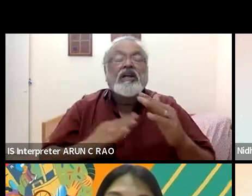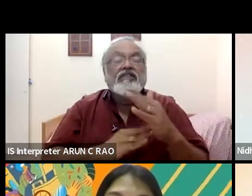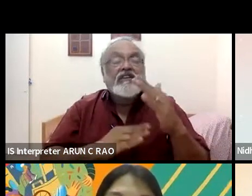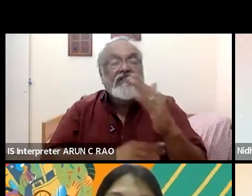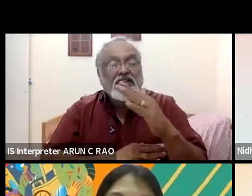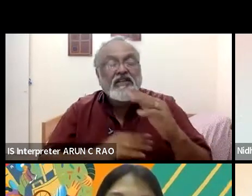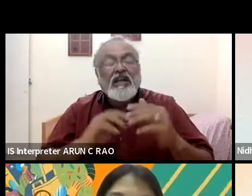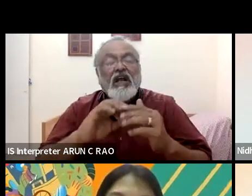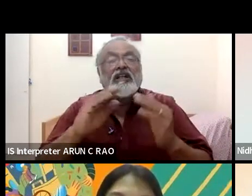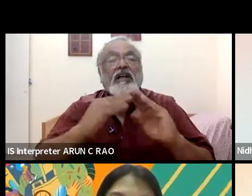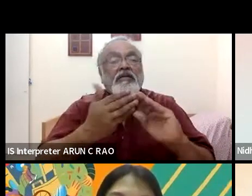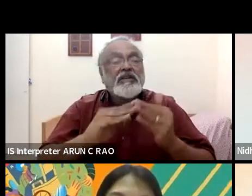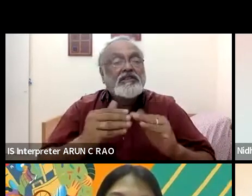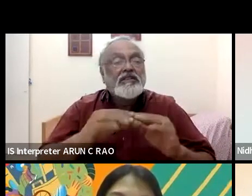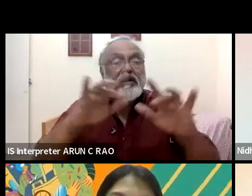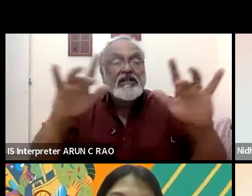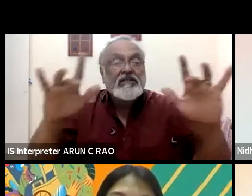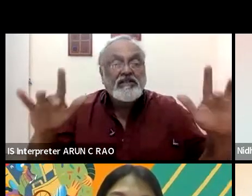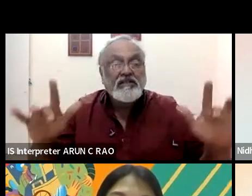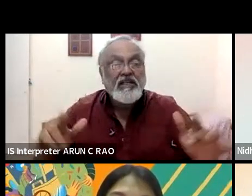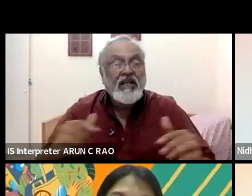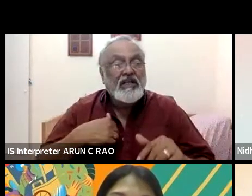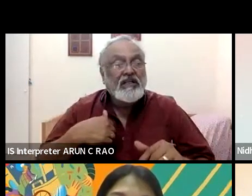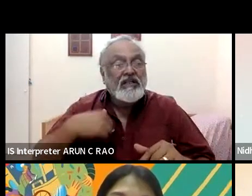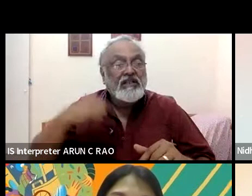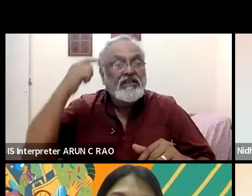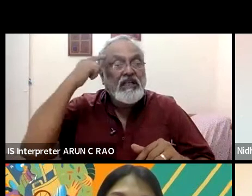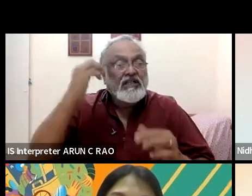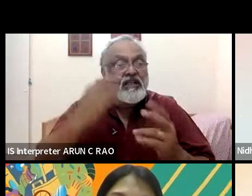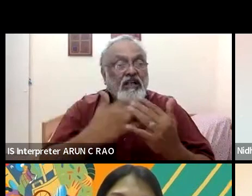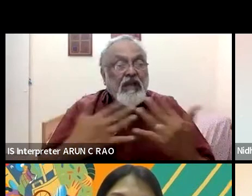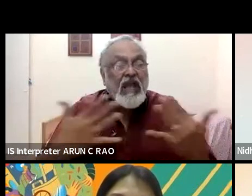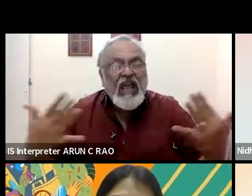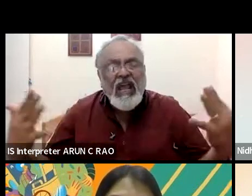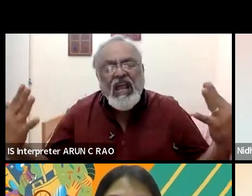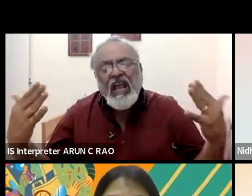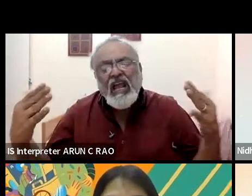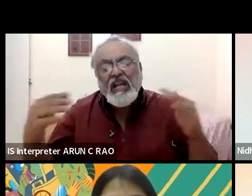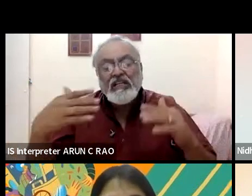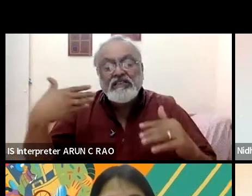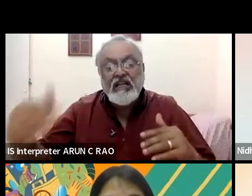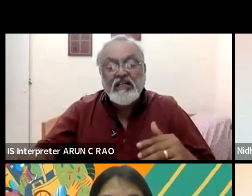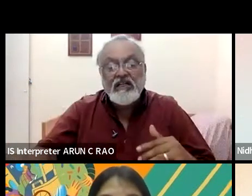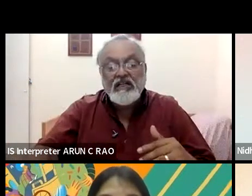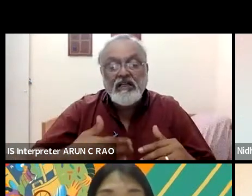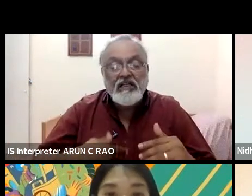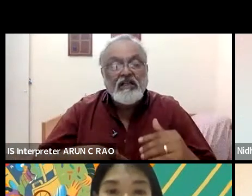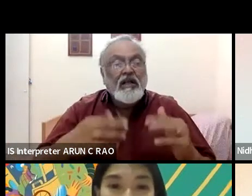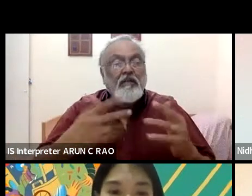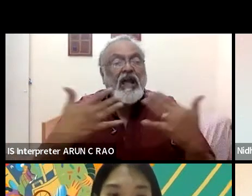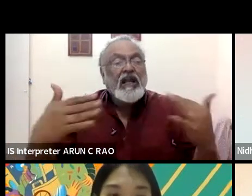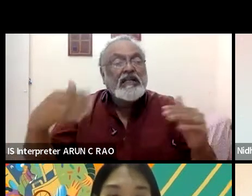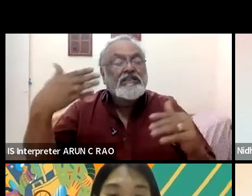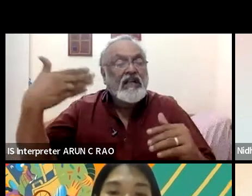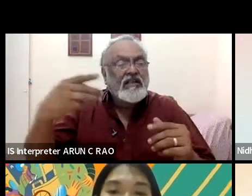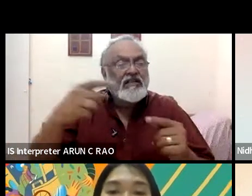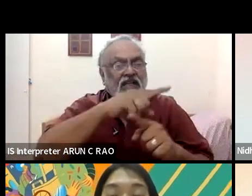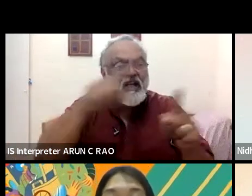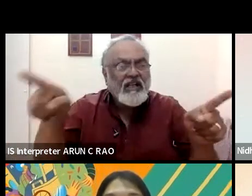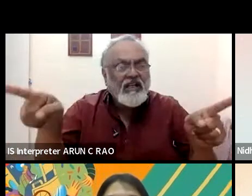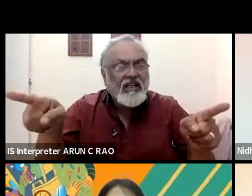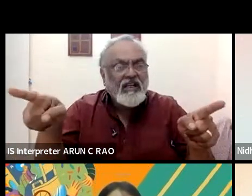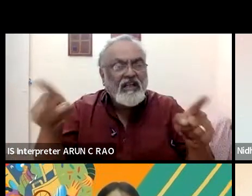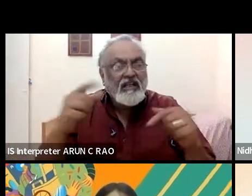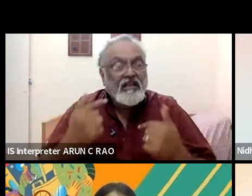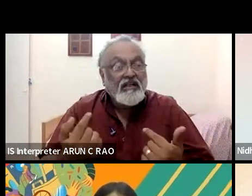I think there are a lot of standards out there. So 20 years ago, I remember lack of internet. It was very difficult to find something. Today,